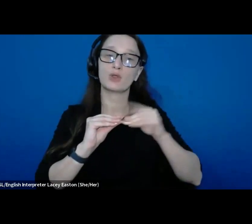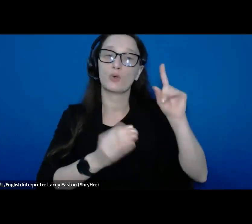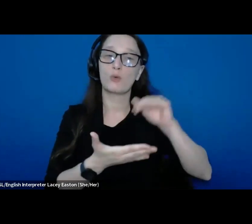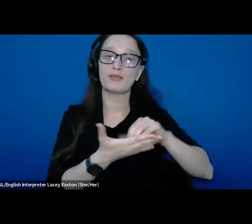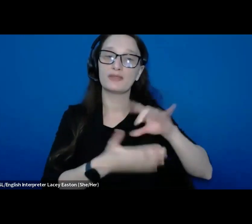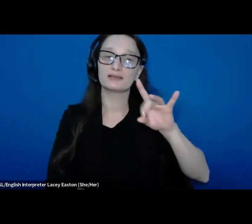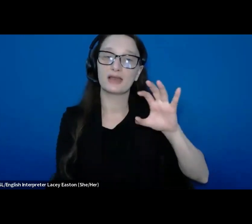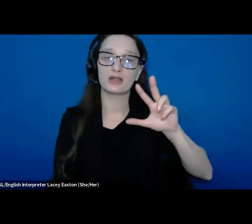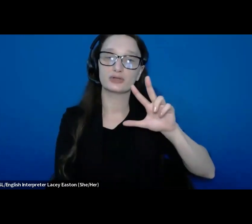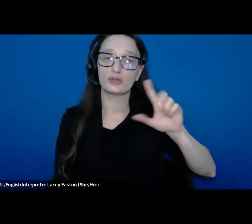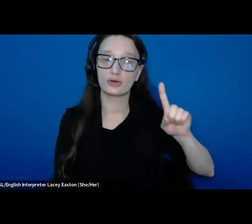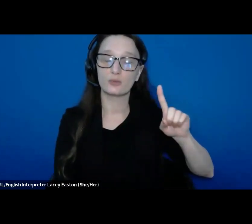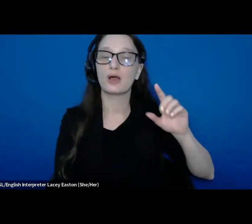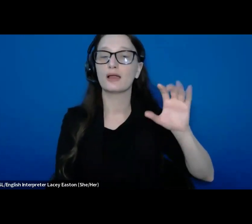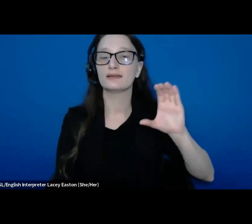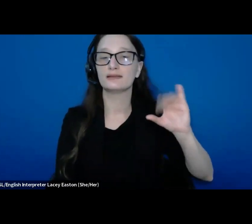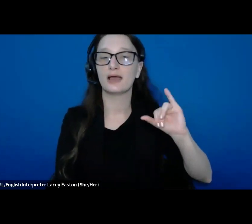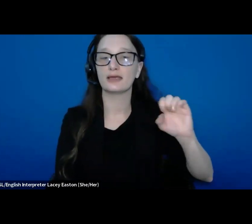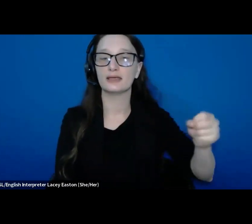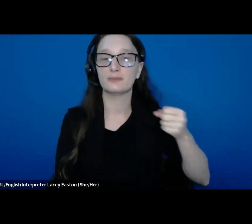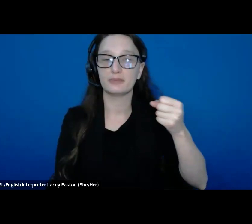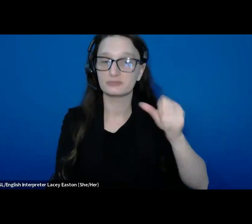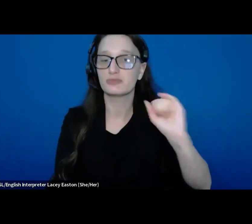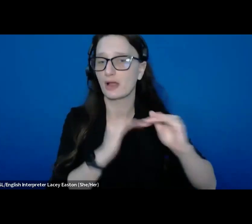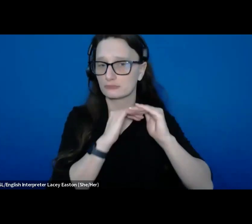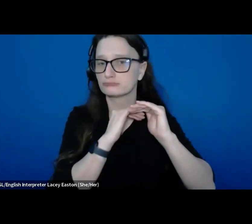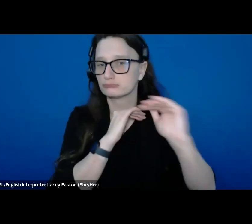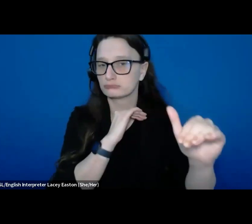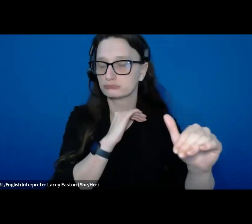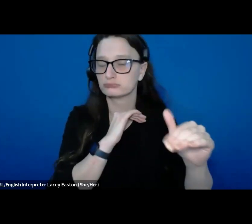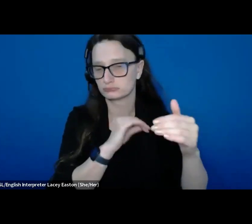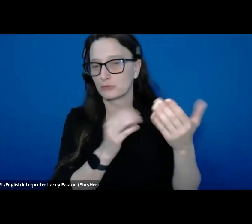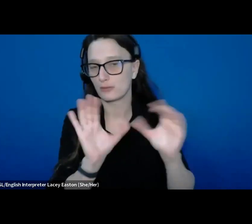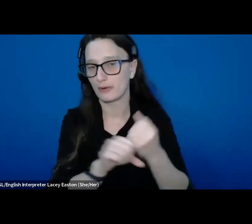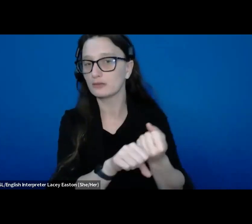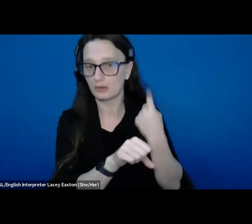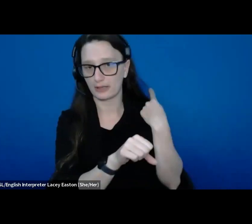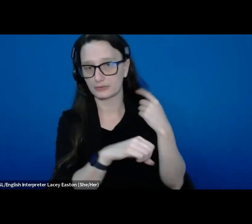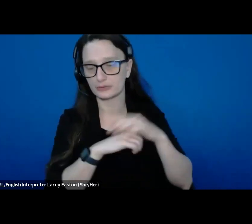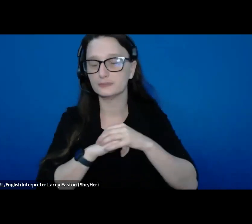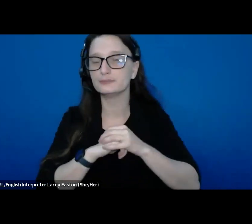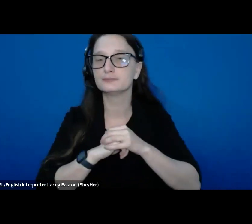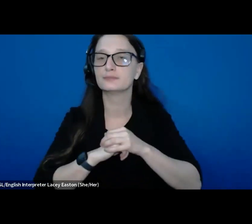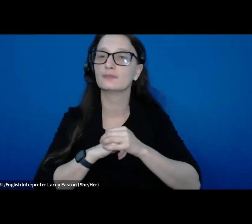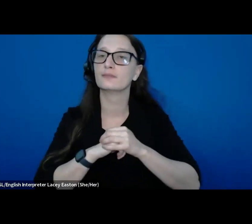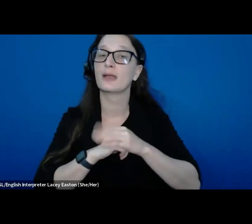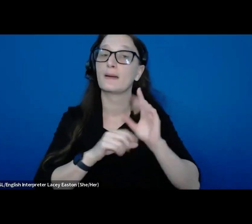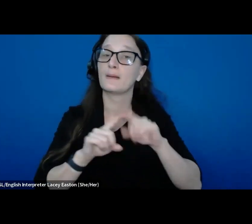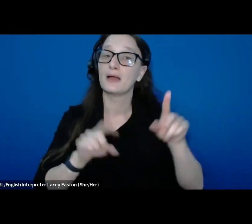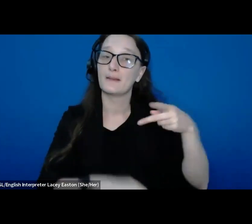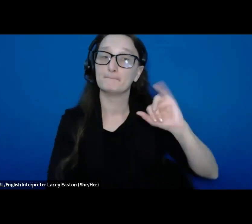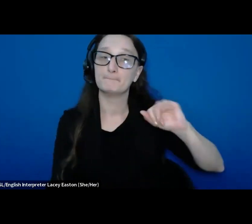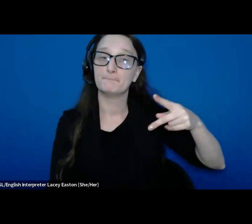1,831 CIE placements, which was pretty steady from the last year. But the PIP numbers increased by